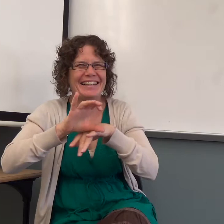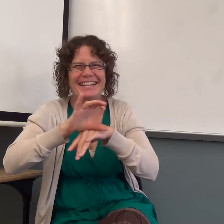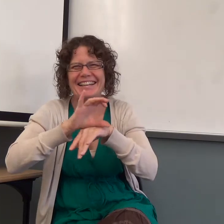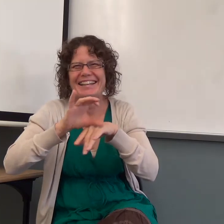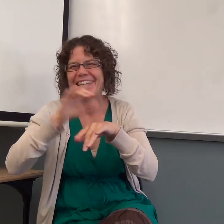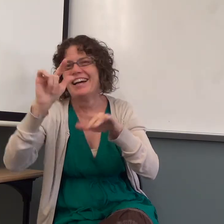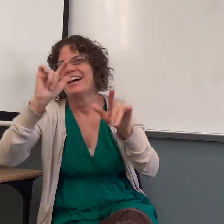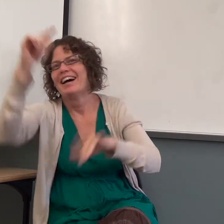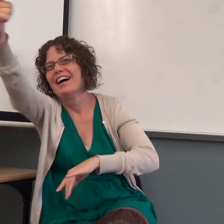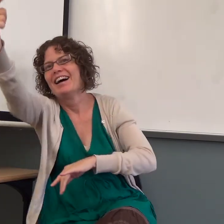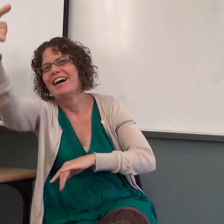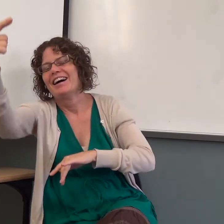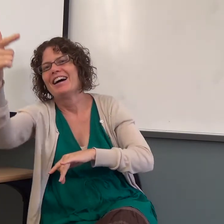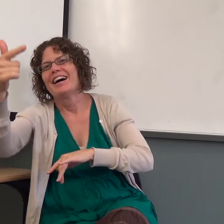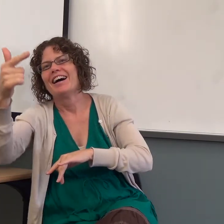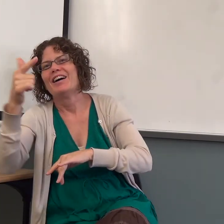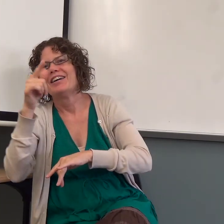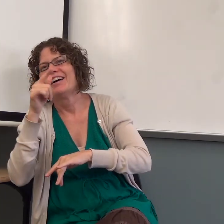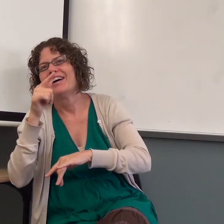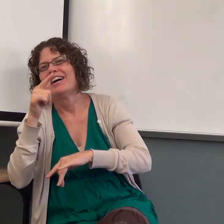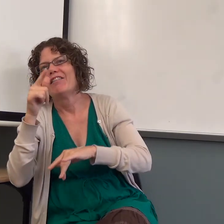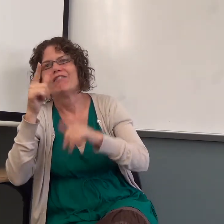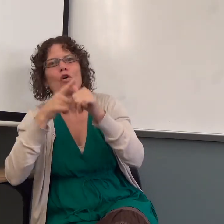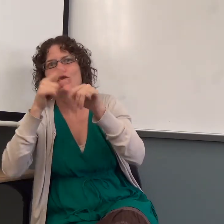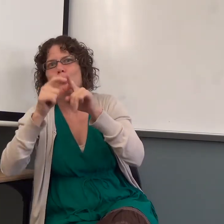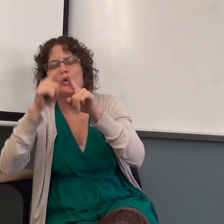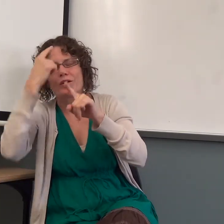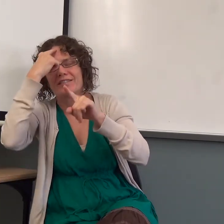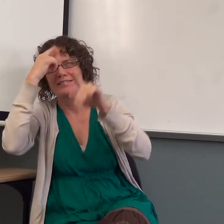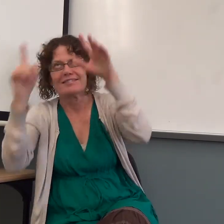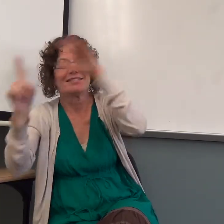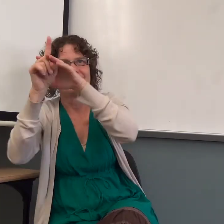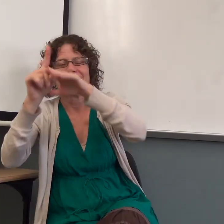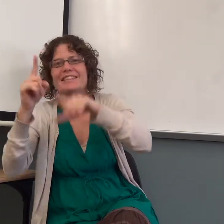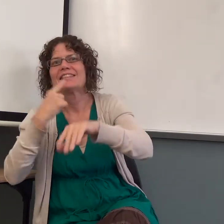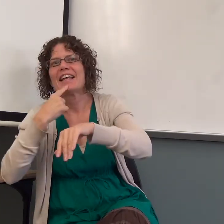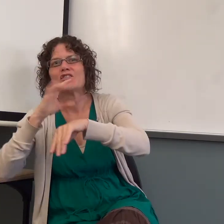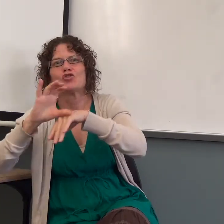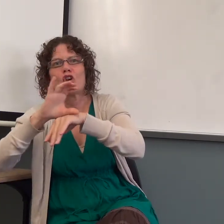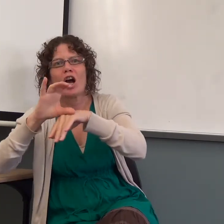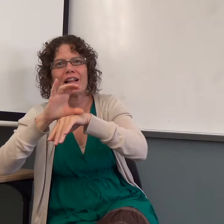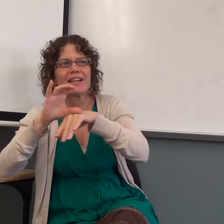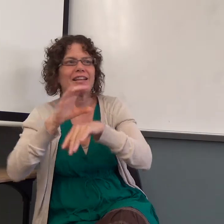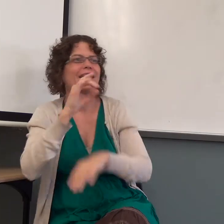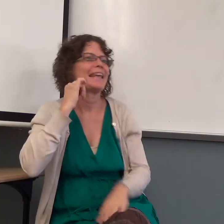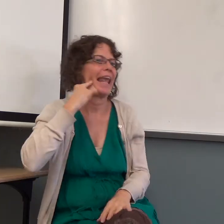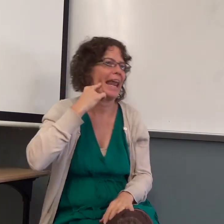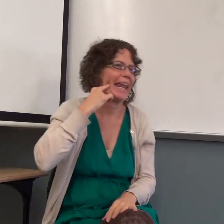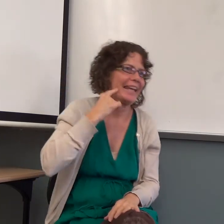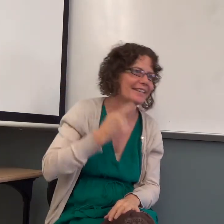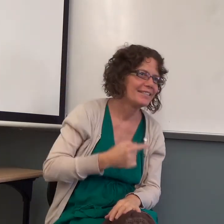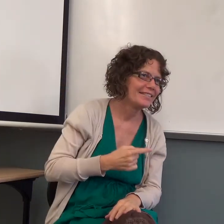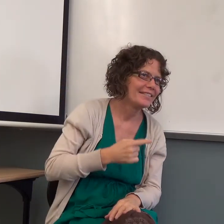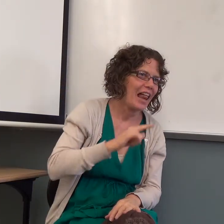then you say chocolate. What's the first word that comes to your mind when he says chocolate in your ear? Candy. Candy. So see how this game works?